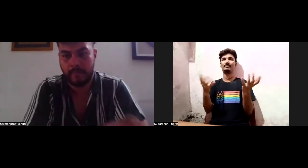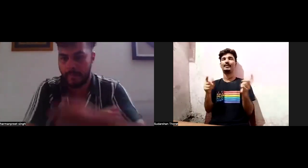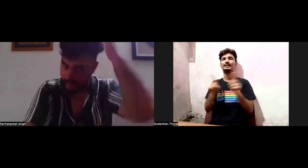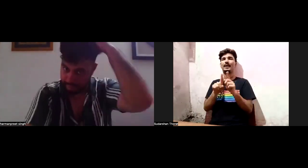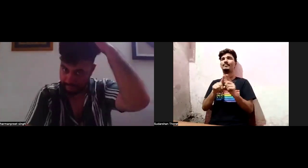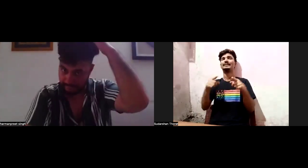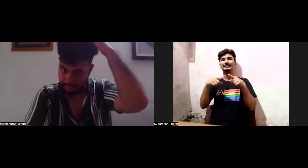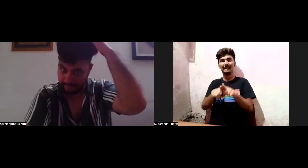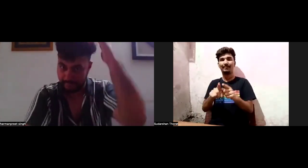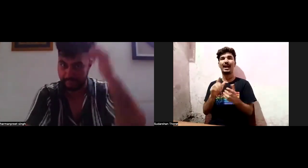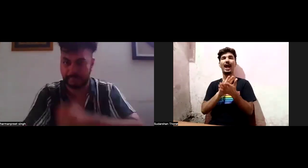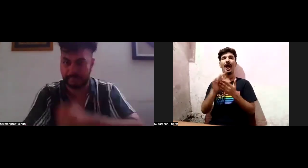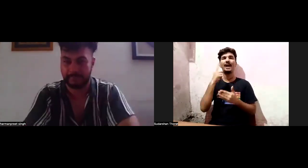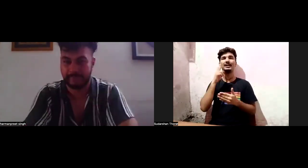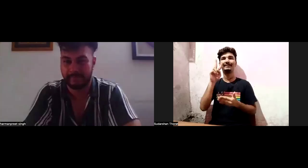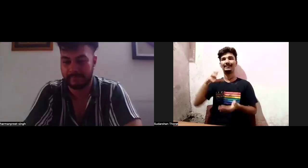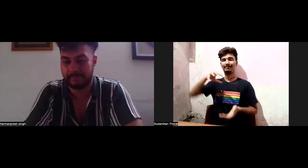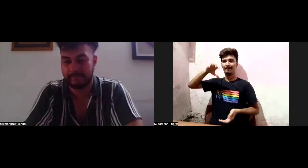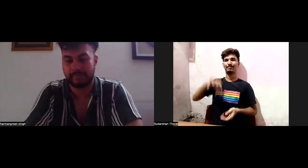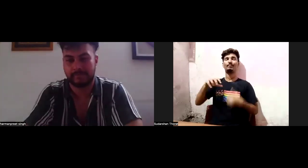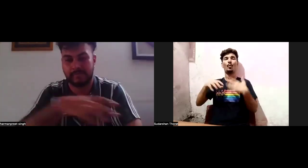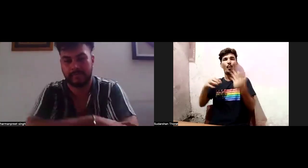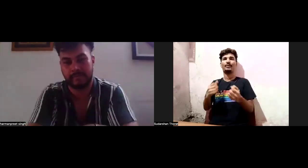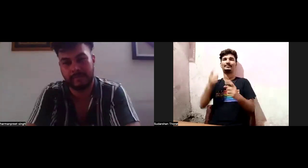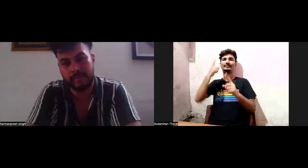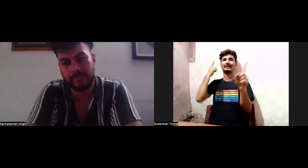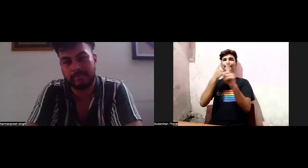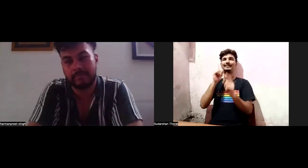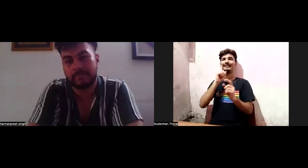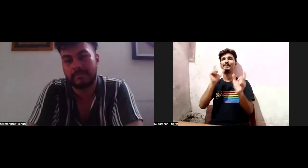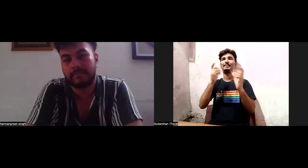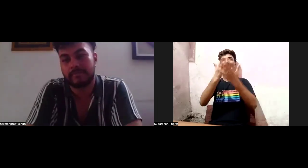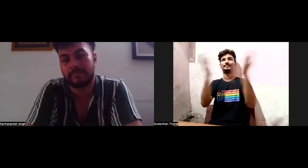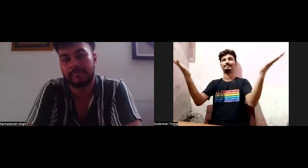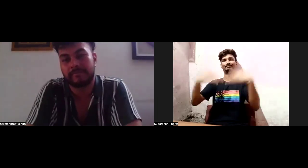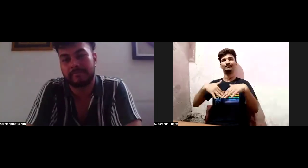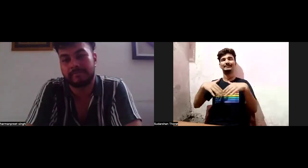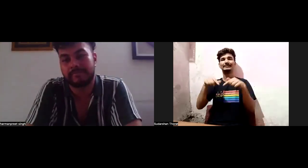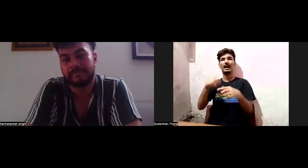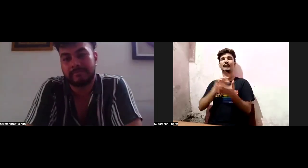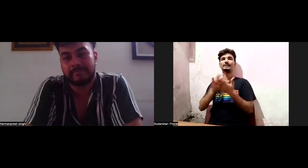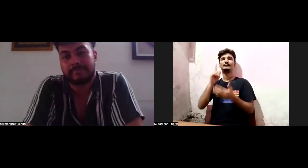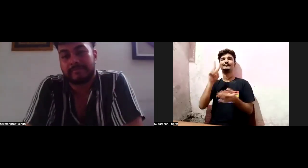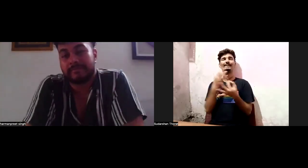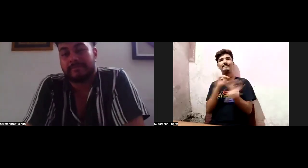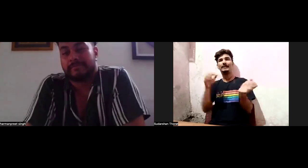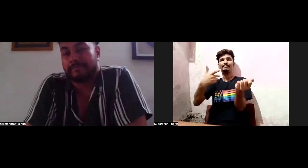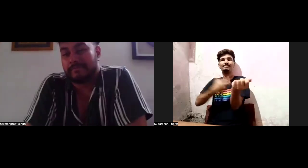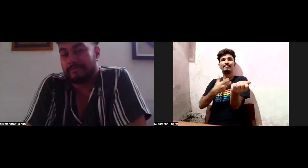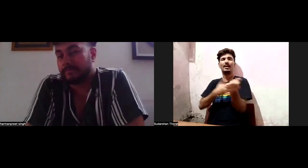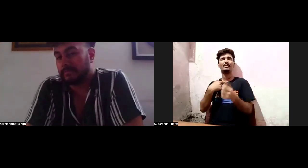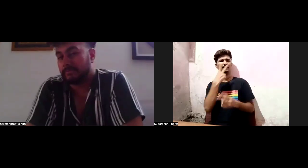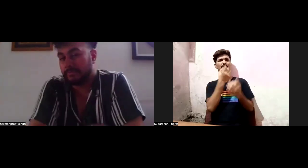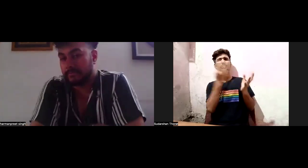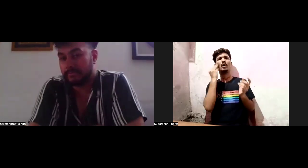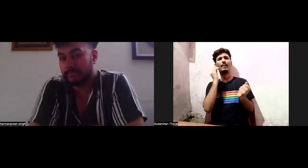will set up my own organization. I would like to, mm, conduct a workshop where I can